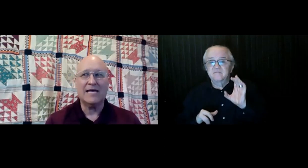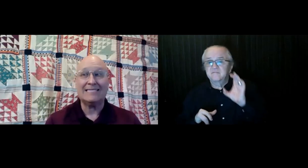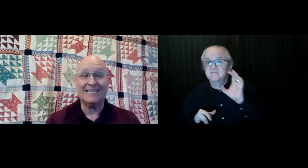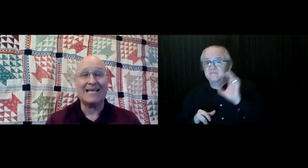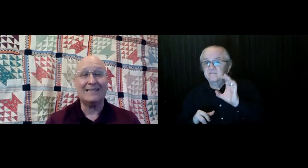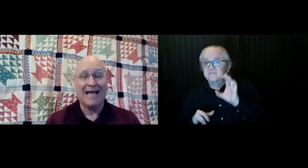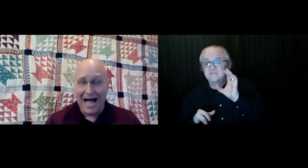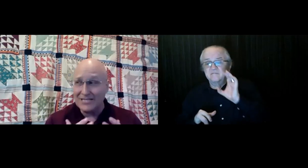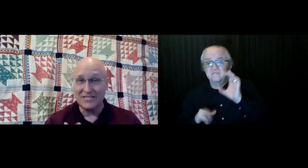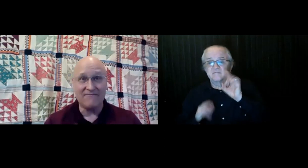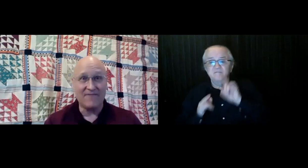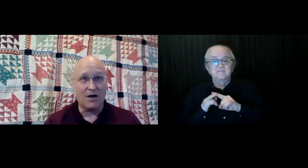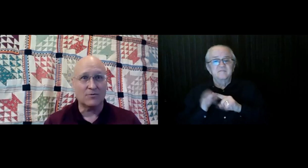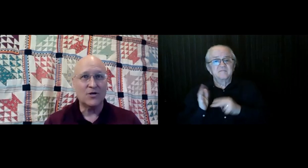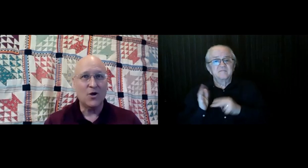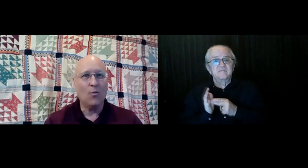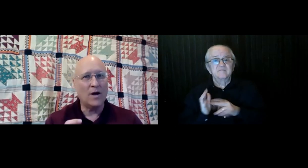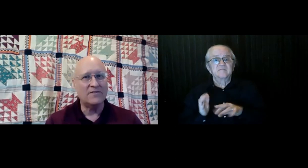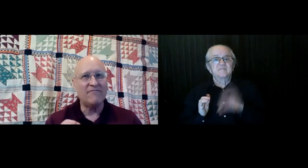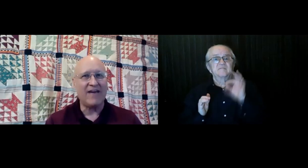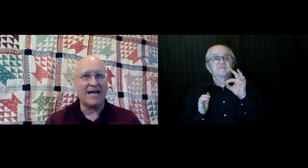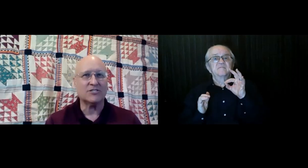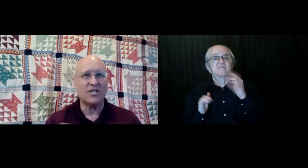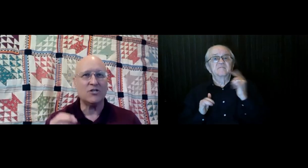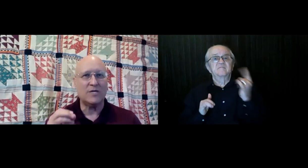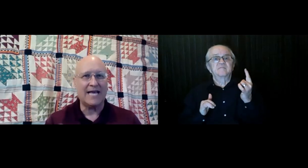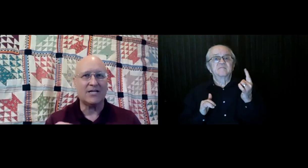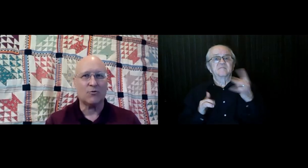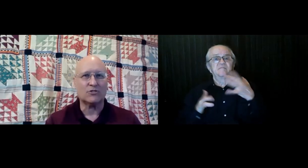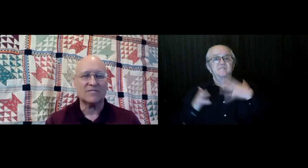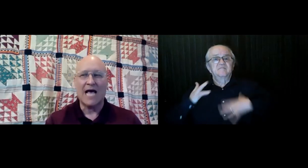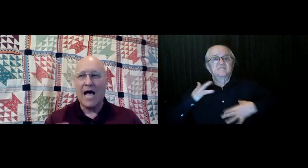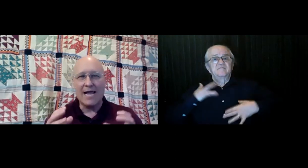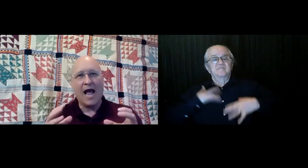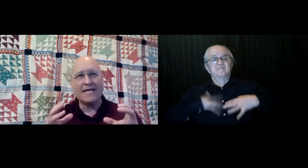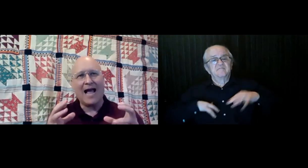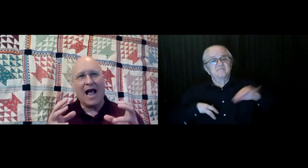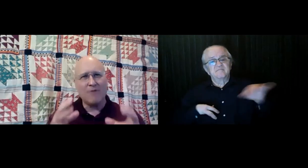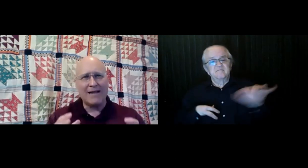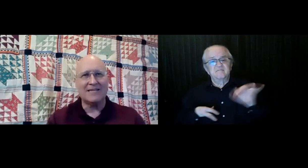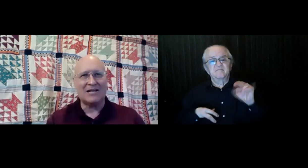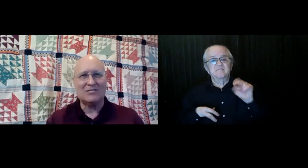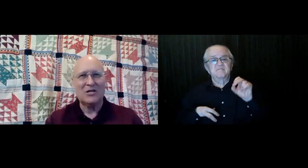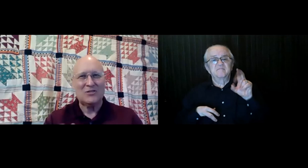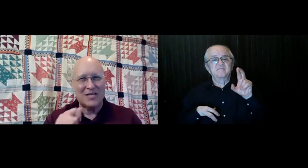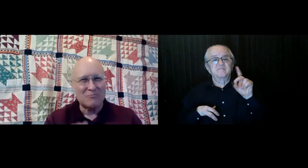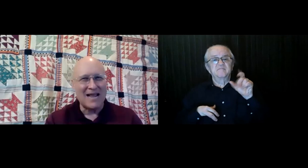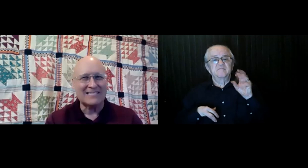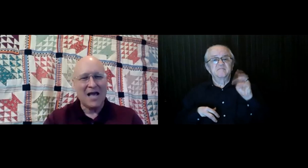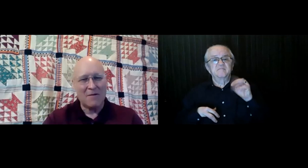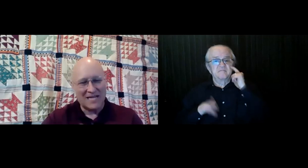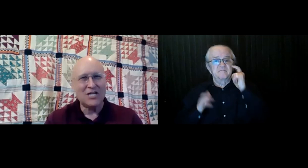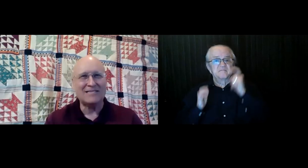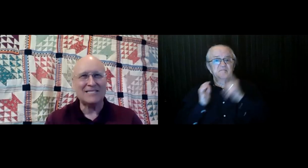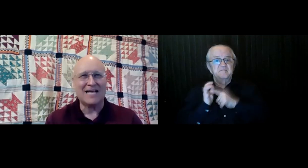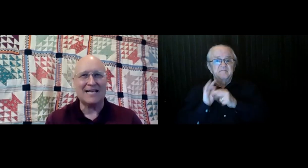something until I honestly found one of the fashions that you would get at Nordstrom's. I recognize the brand.